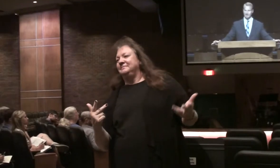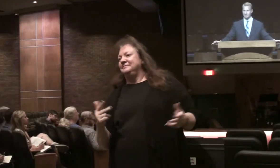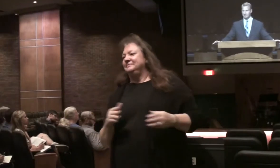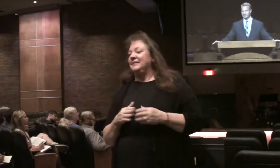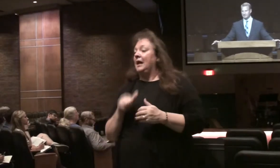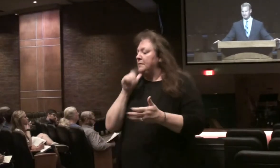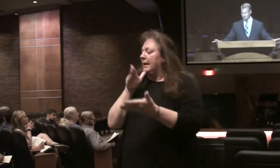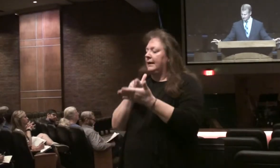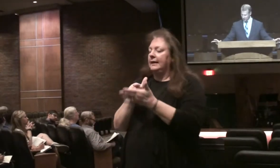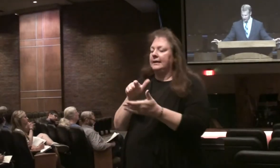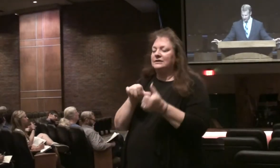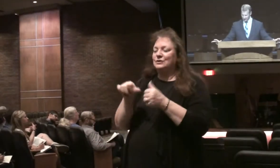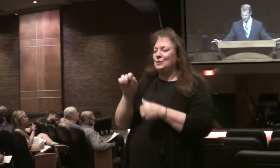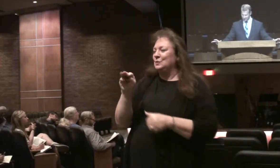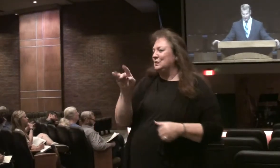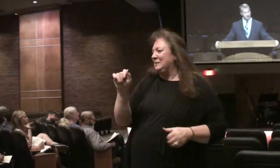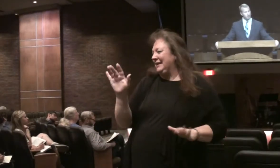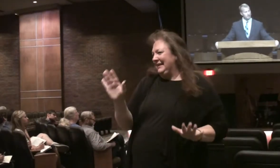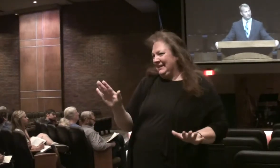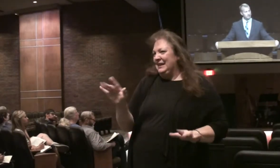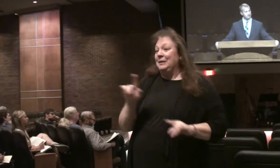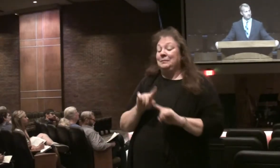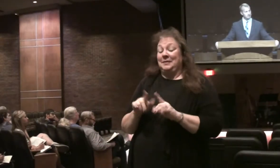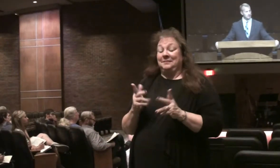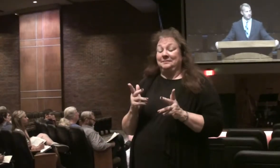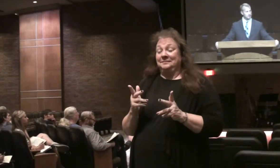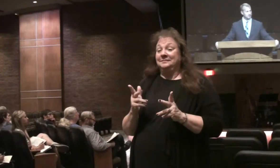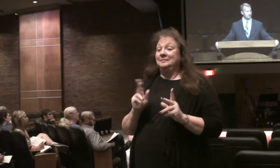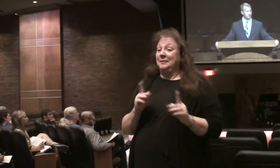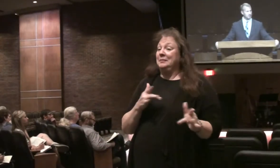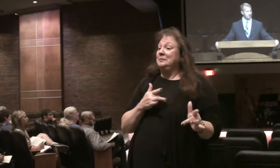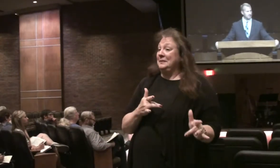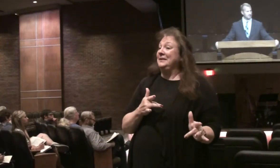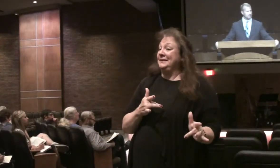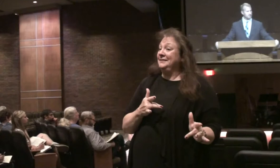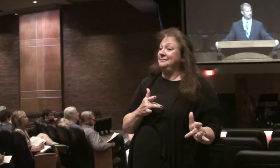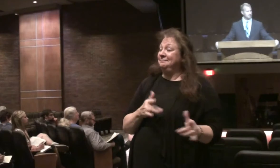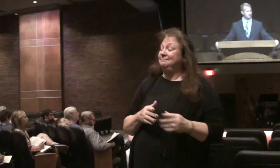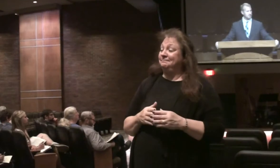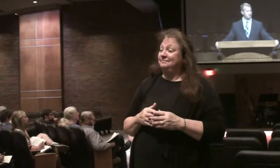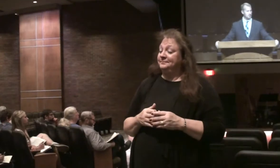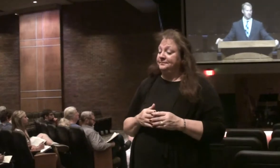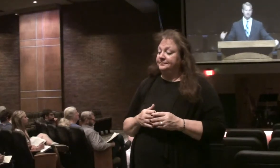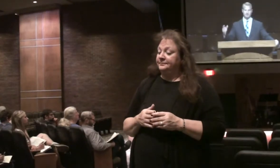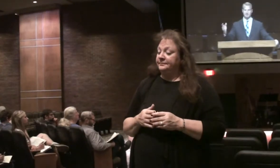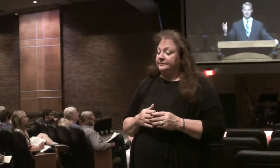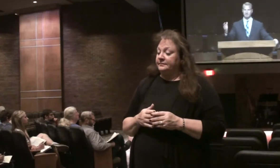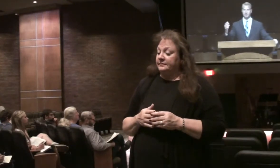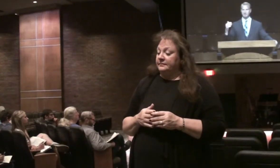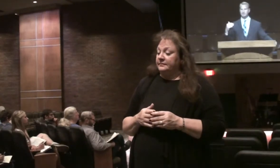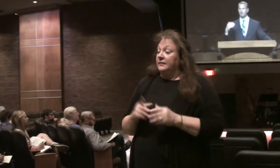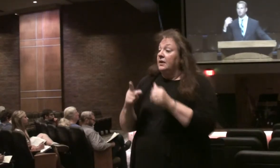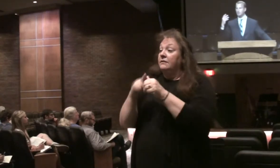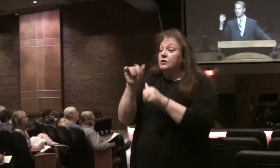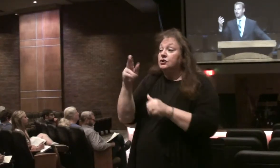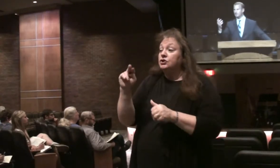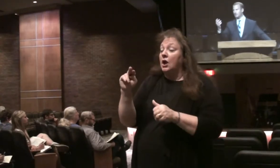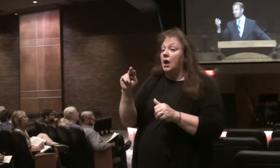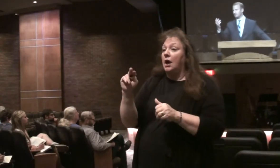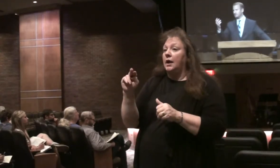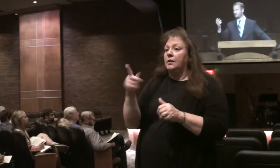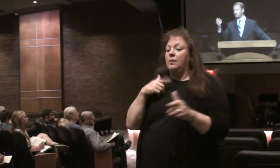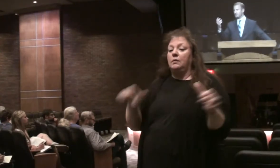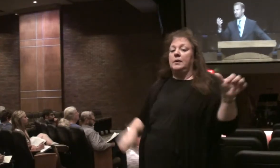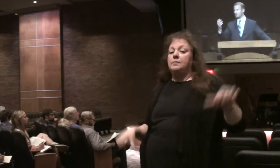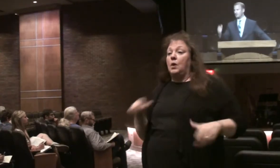media. But it is what people use it for at times. You know, 1 John says, the boastful pride of